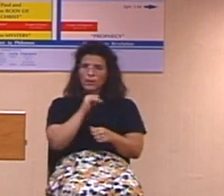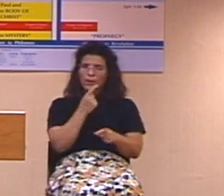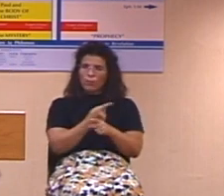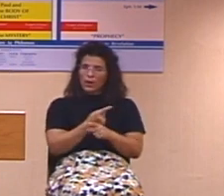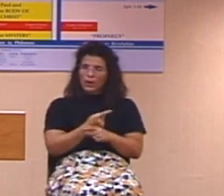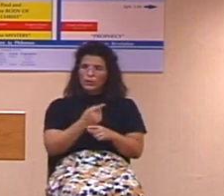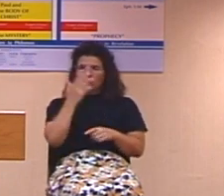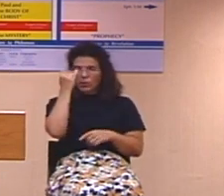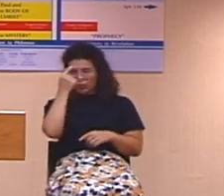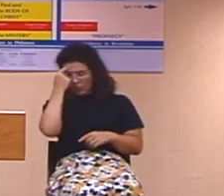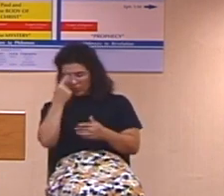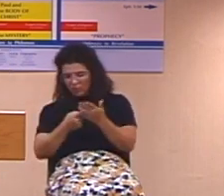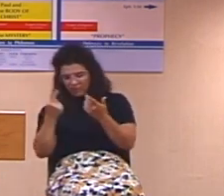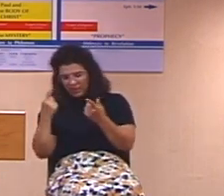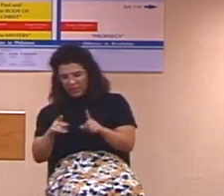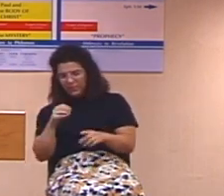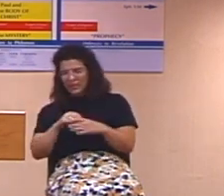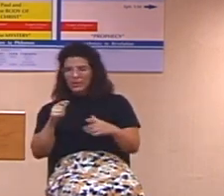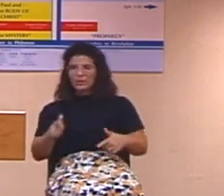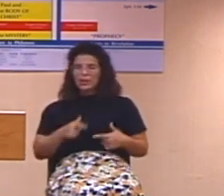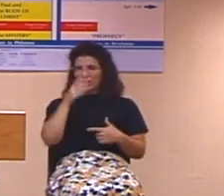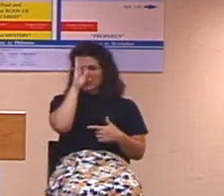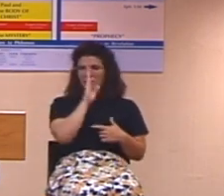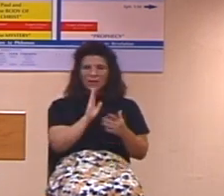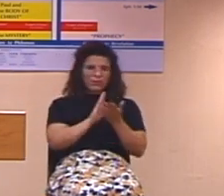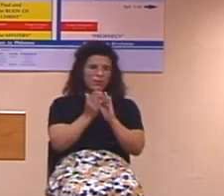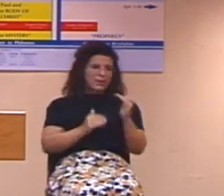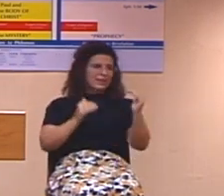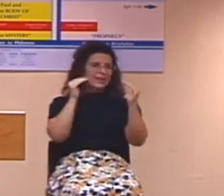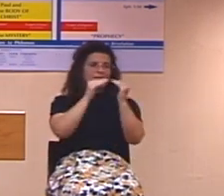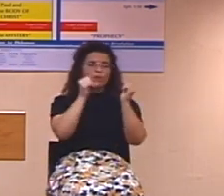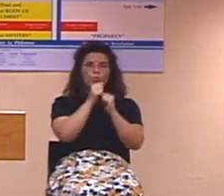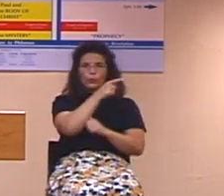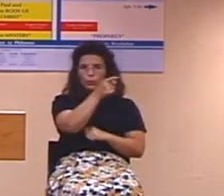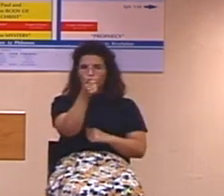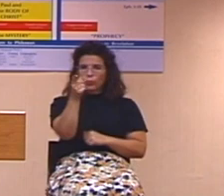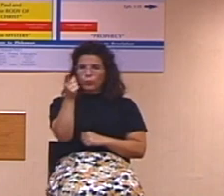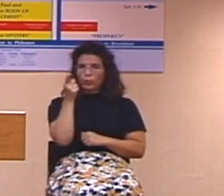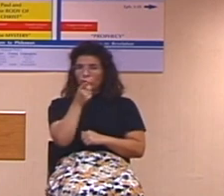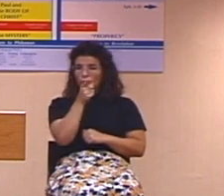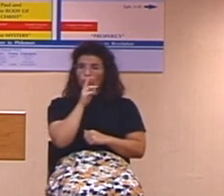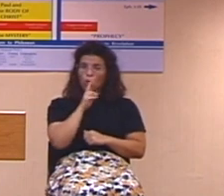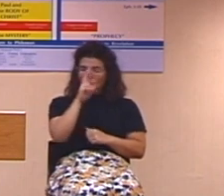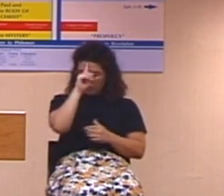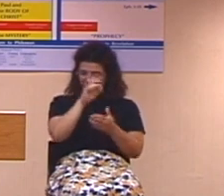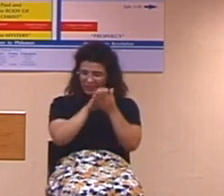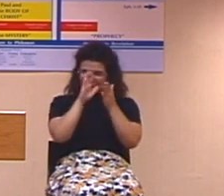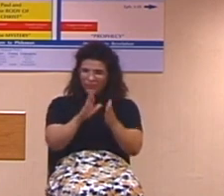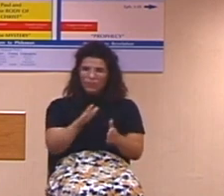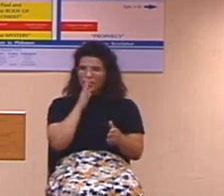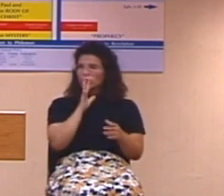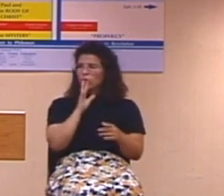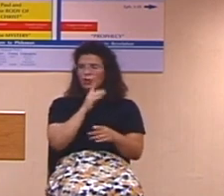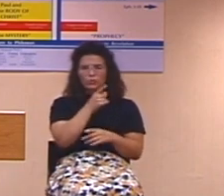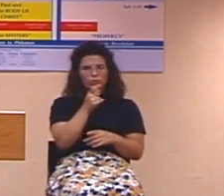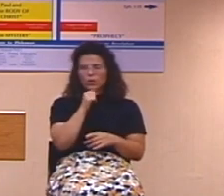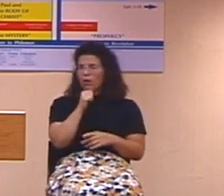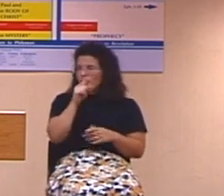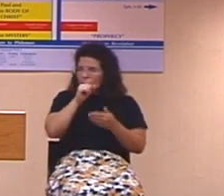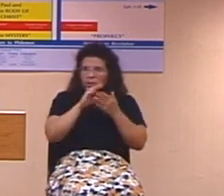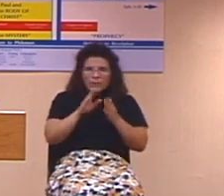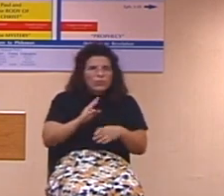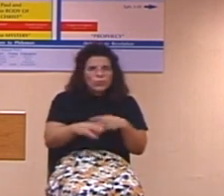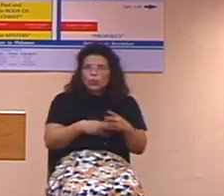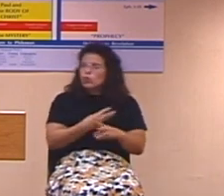think that whatever's happening in life is God getting even with you? And you're a believer. I'm not talking to the unbelieving world.